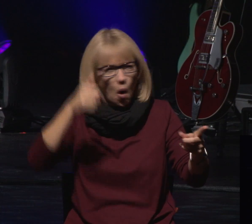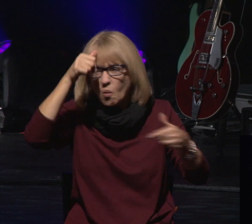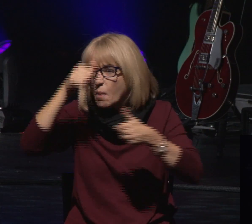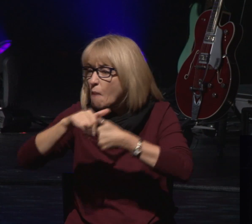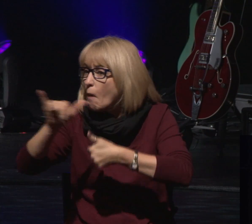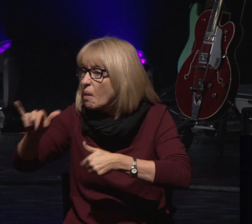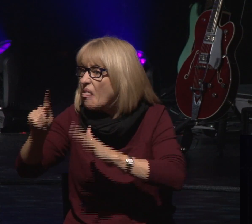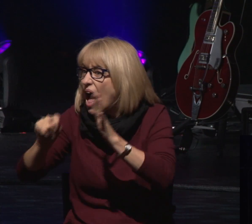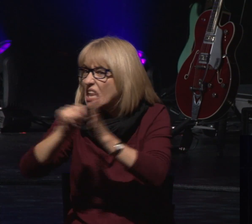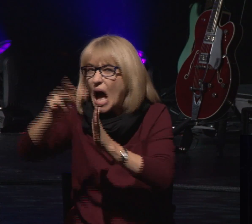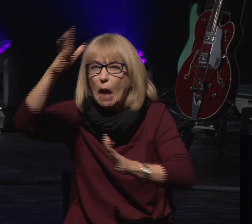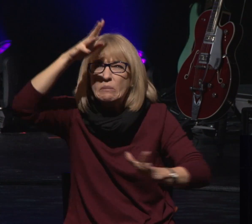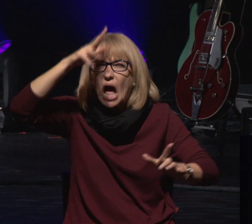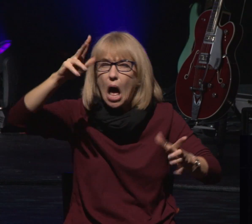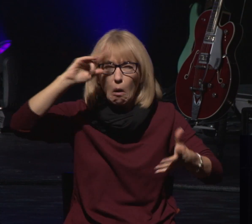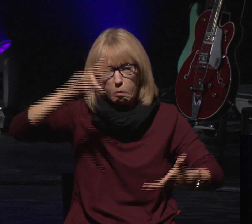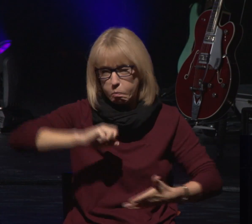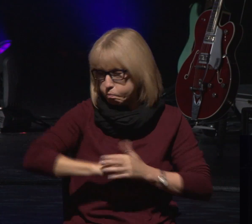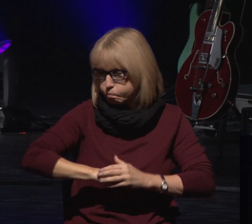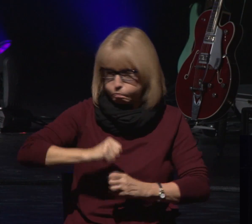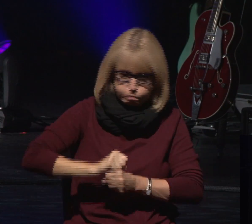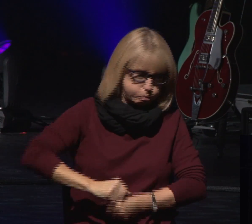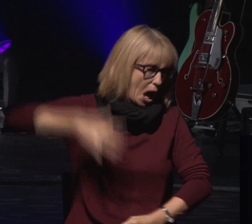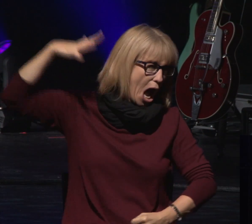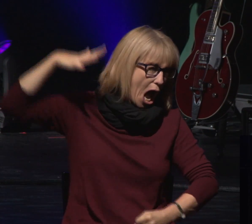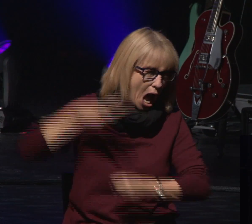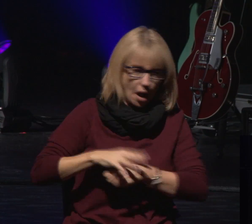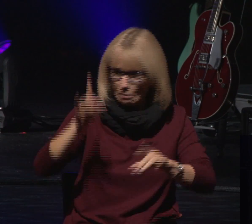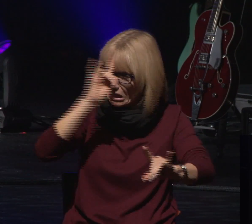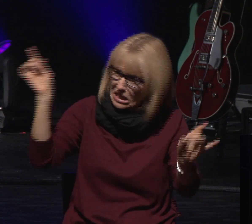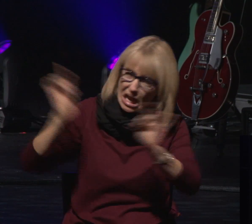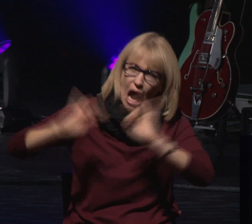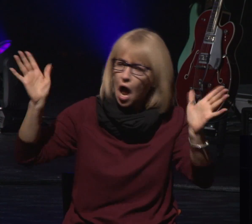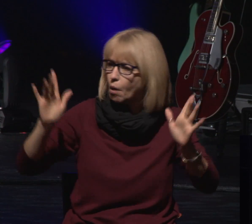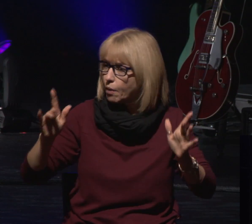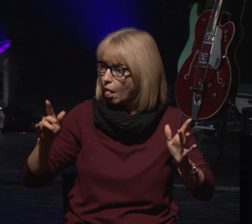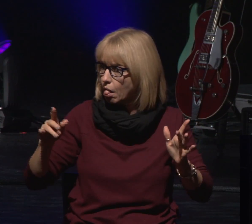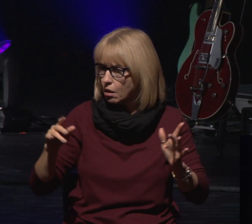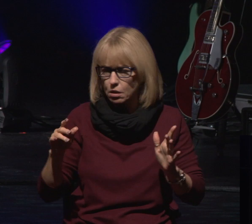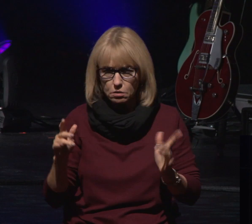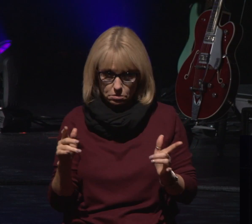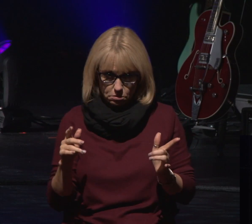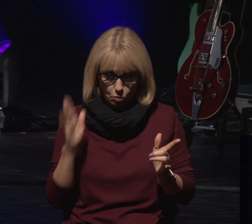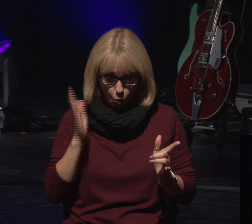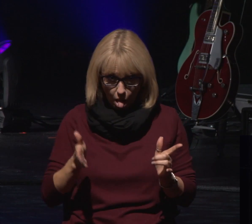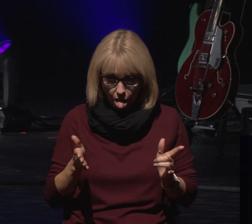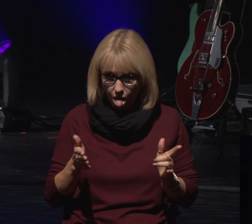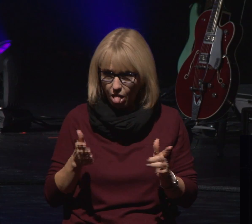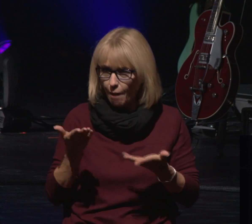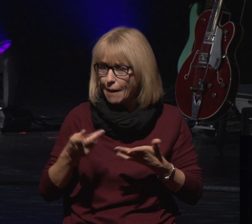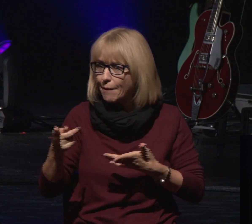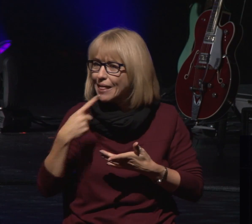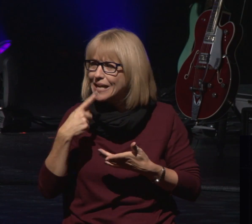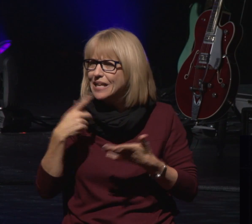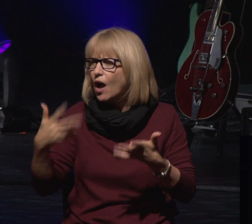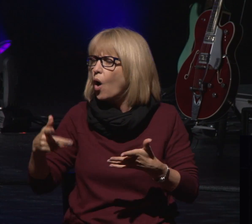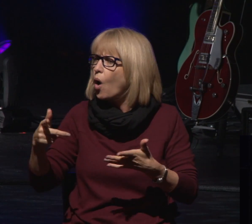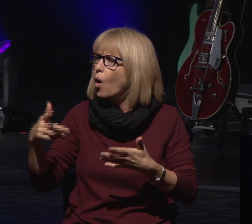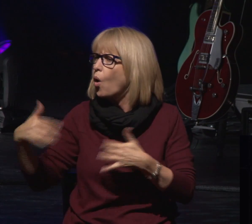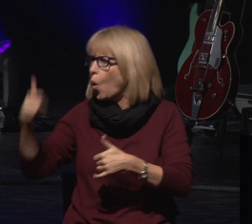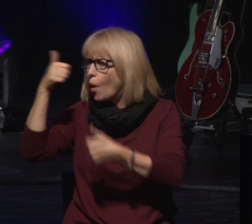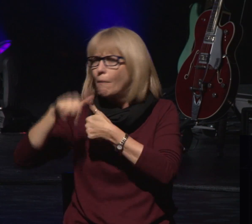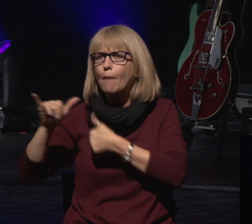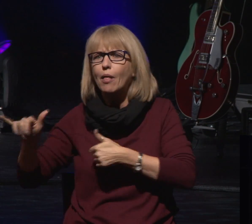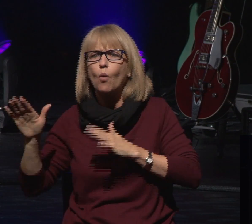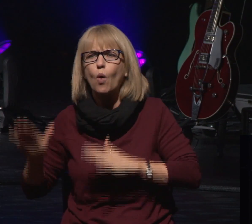went off over here? Or is it this? What is the picture going to be? And what is it that it should be? What is the summary of your